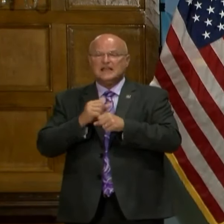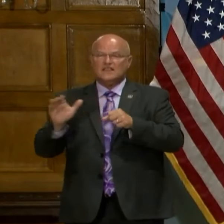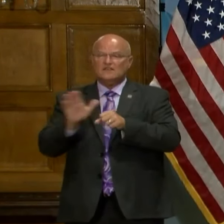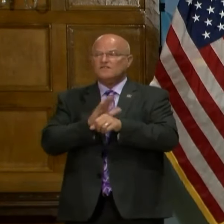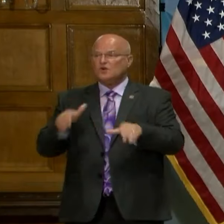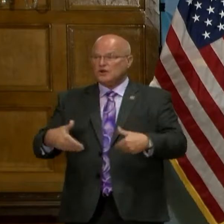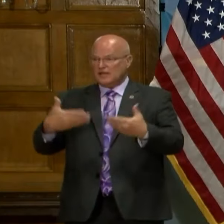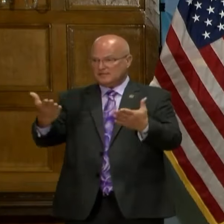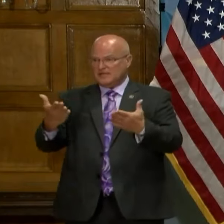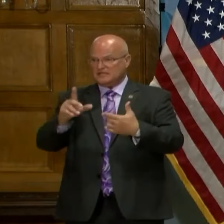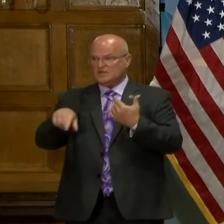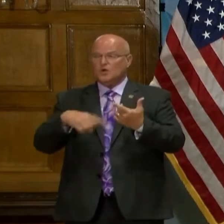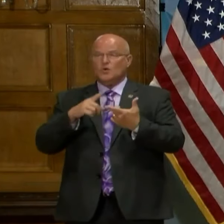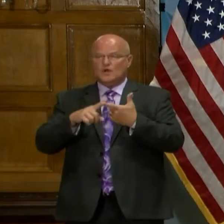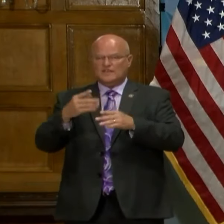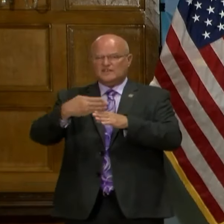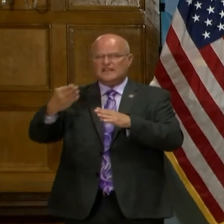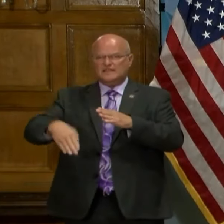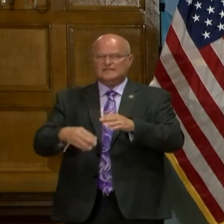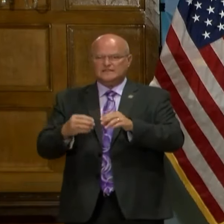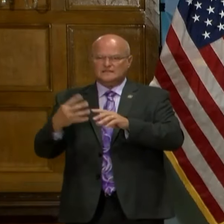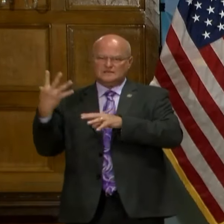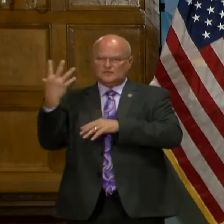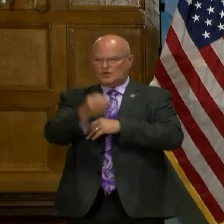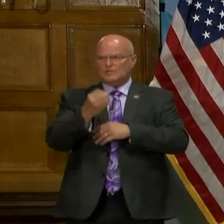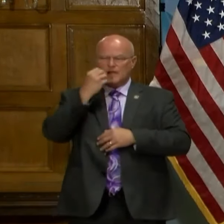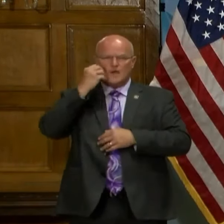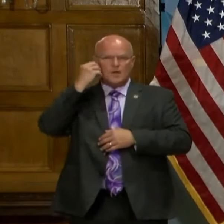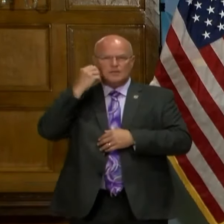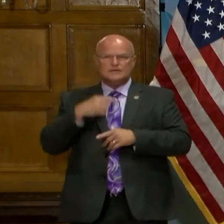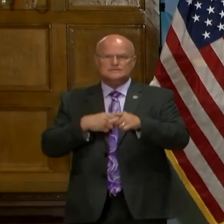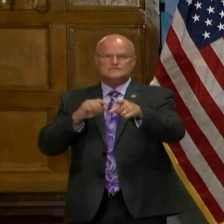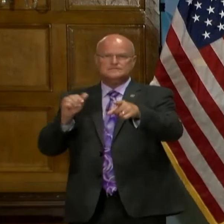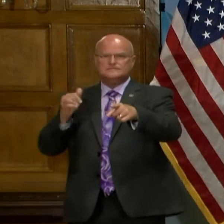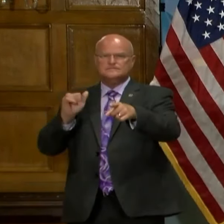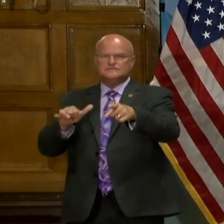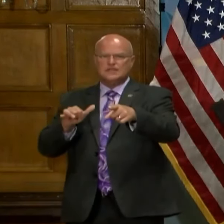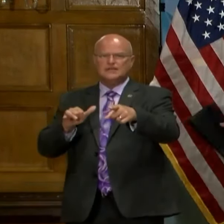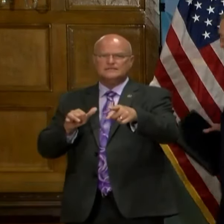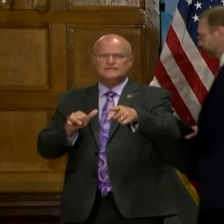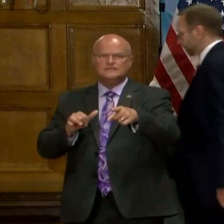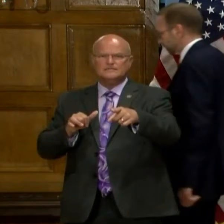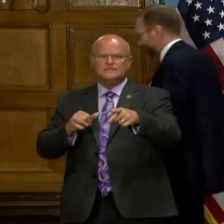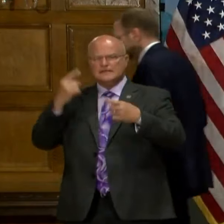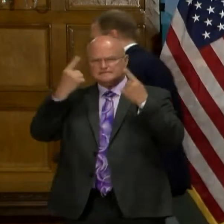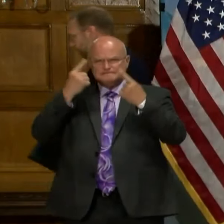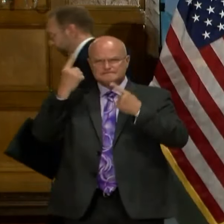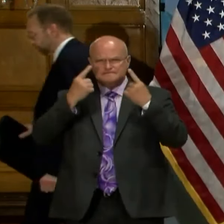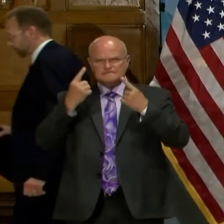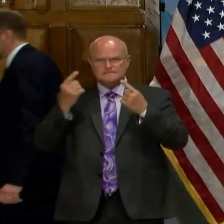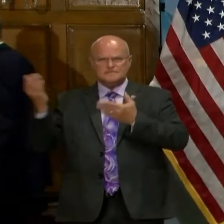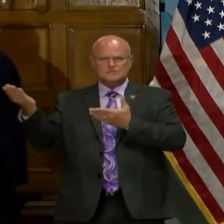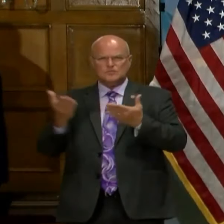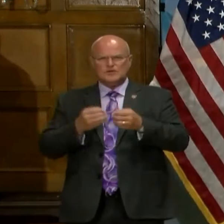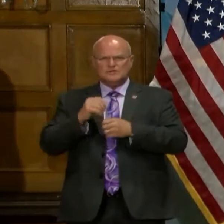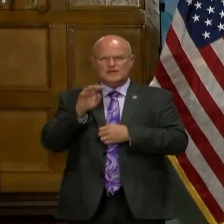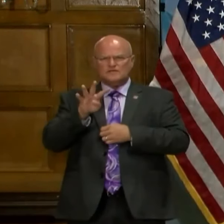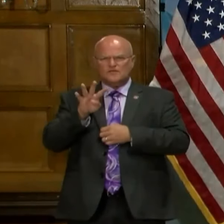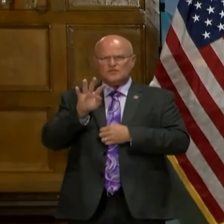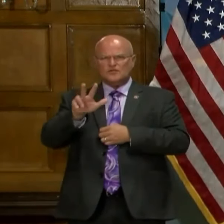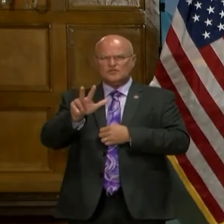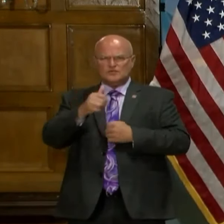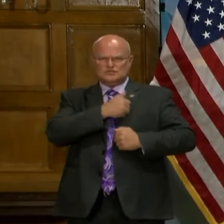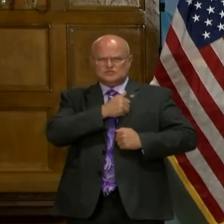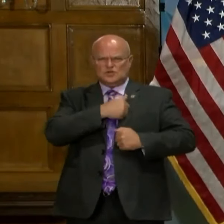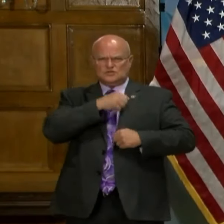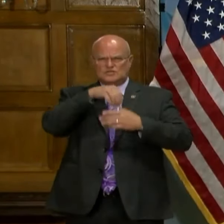full recommendations when they're at the end of their deployment. Jay? Are you reconsidering bringing in, there's about 4,300